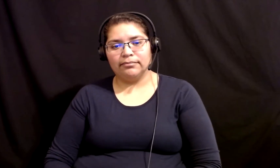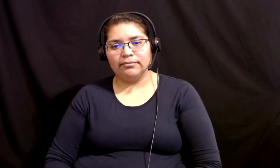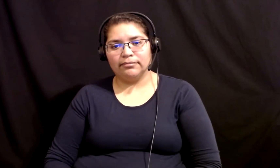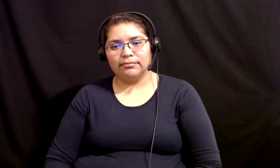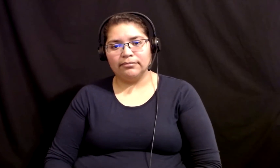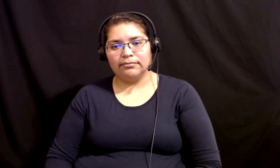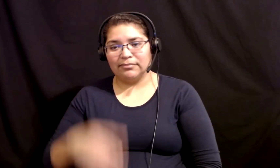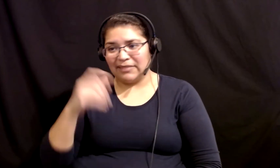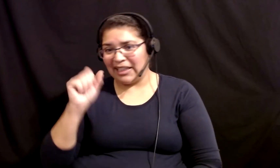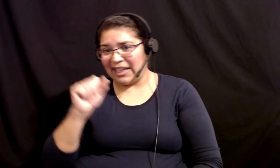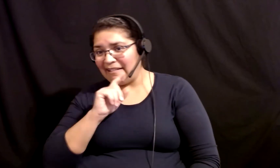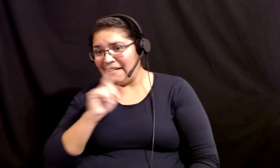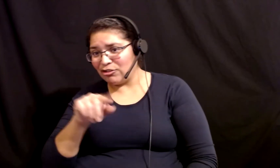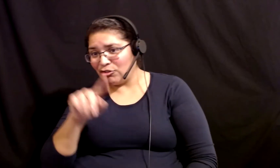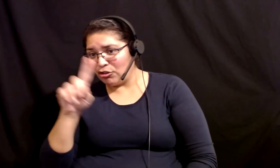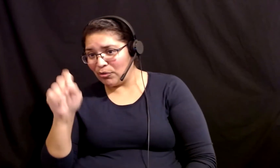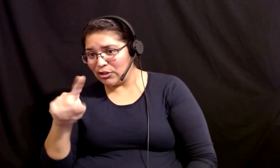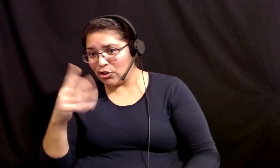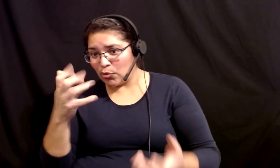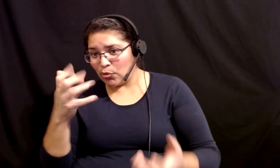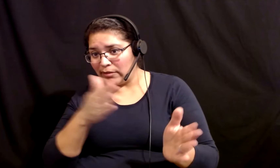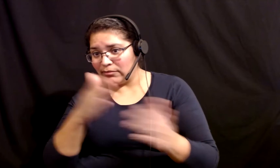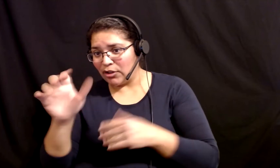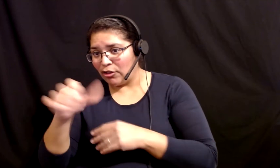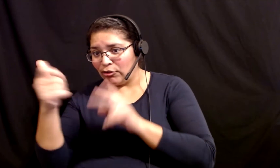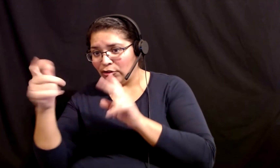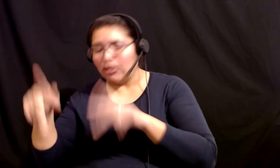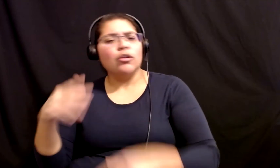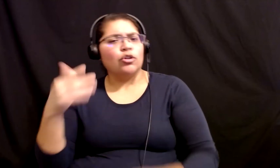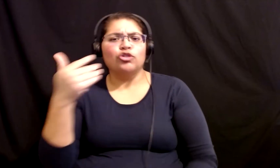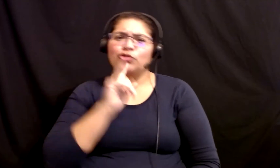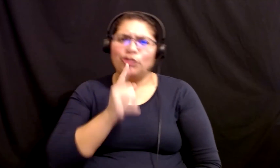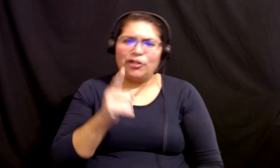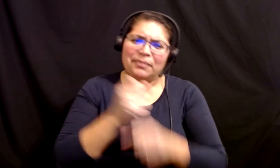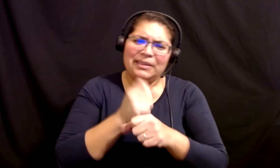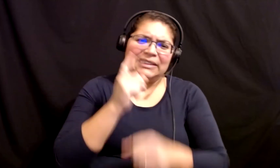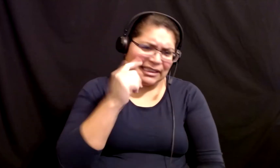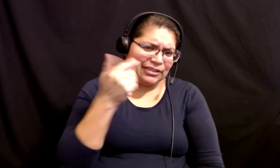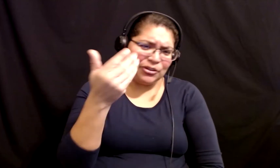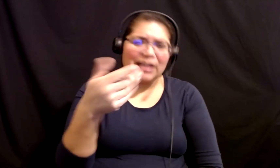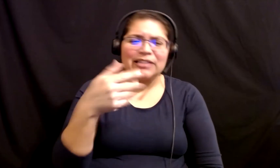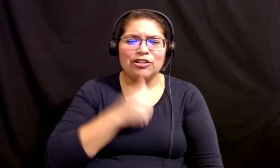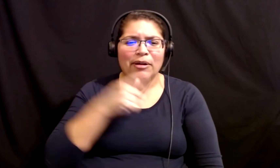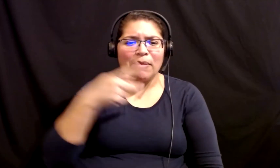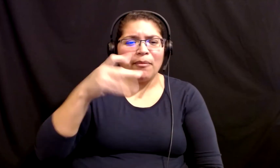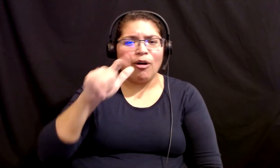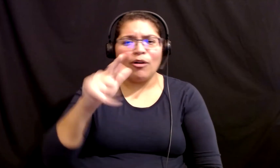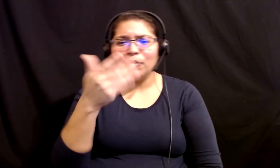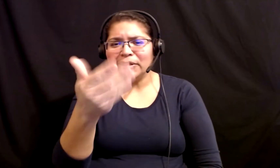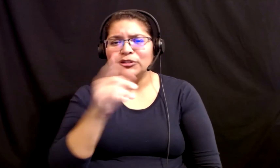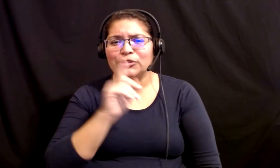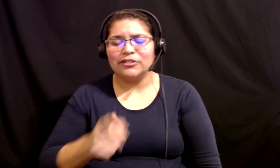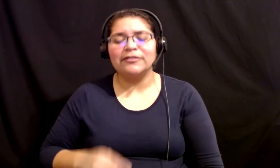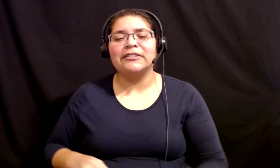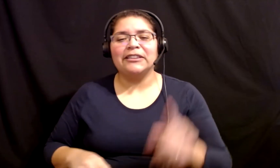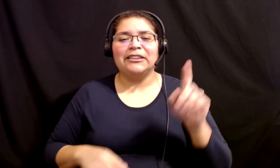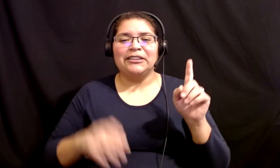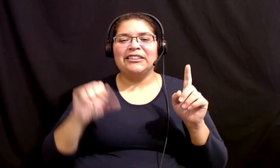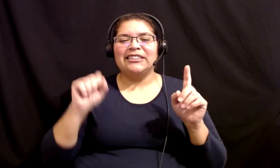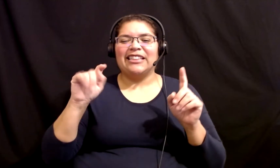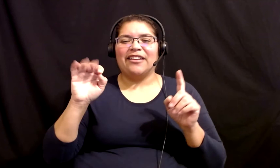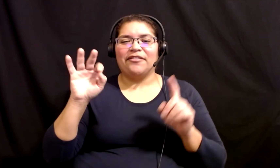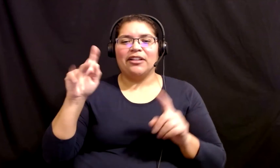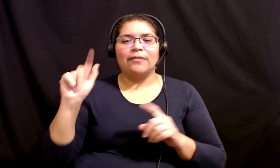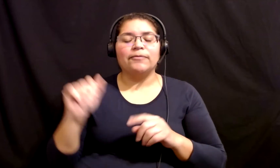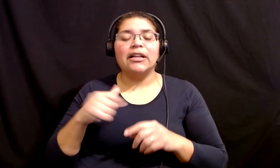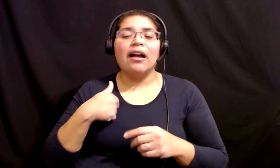Can I answer the question, or do you want to move? Yeah, please. Sure, that makes sense. Oh, sorry, Paul. Yeah, sure. So I want to